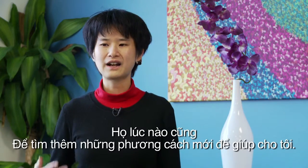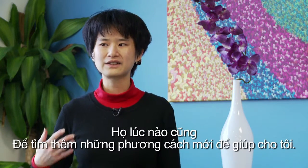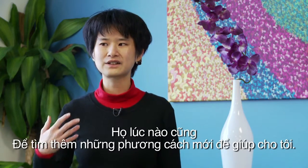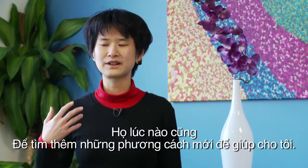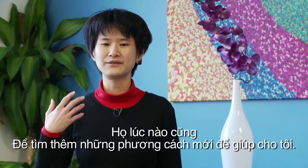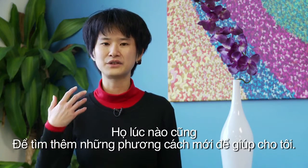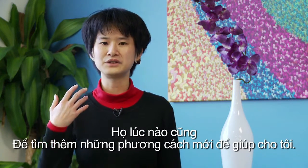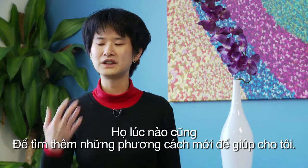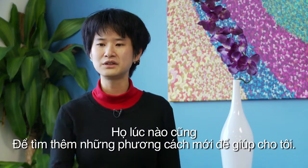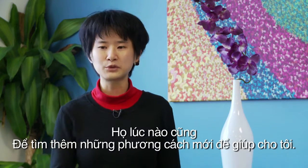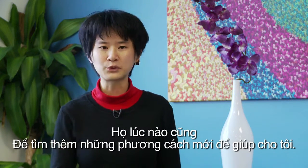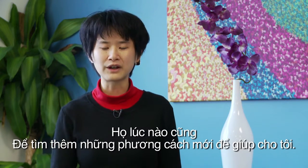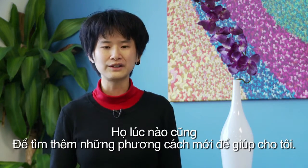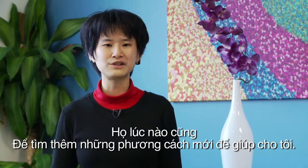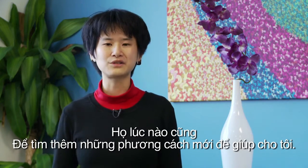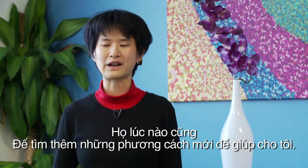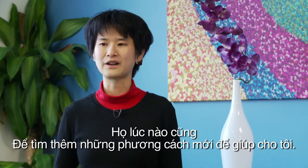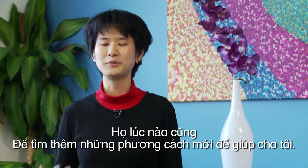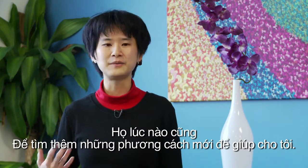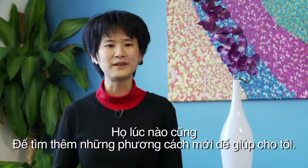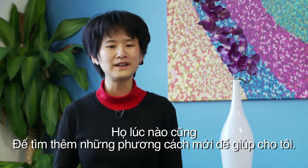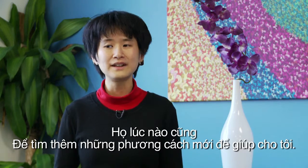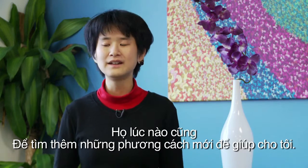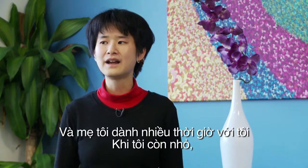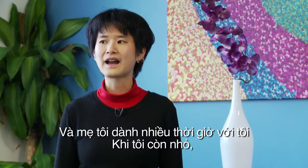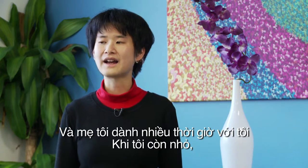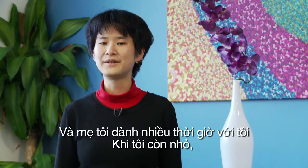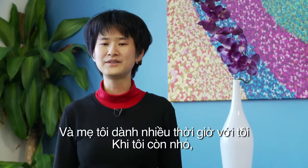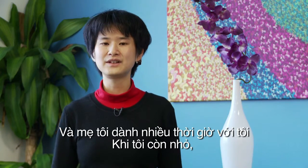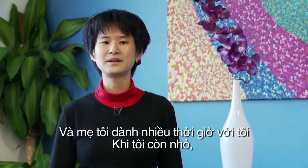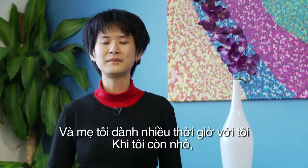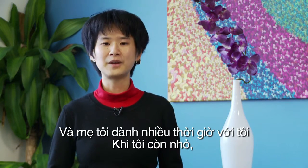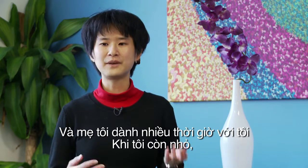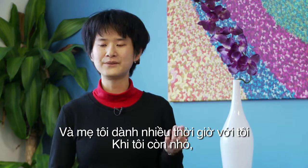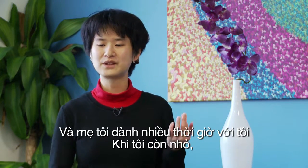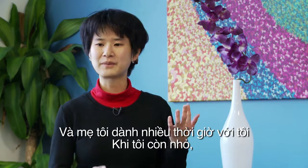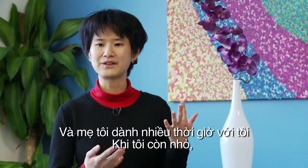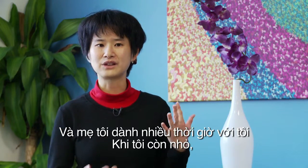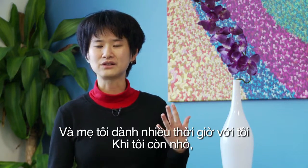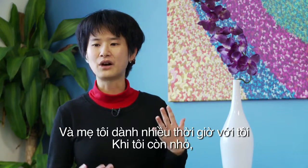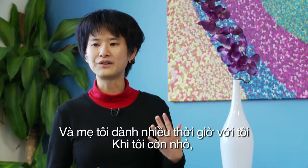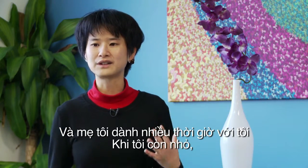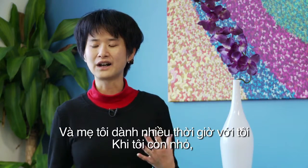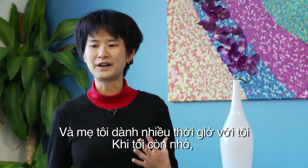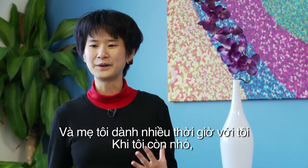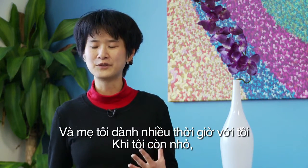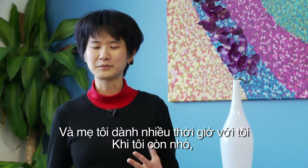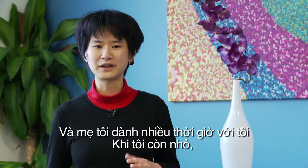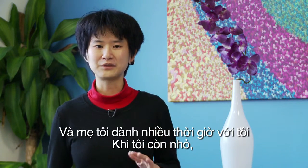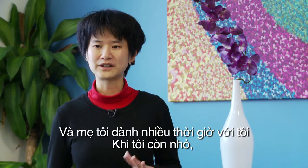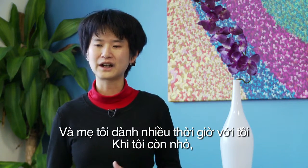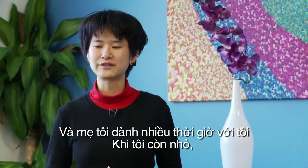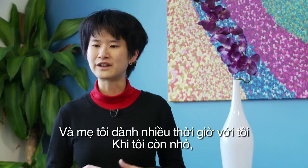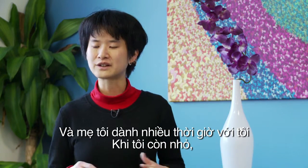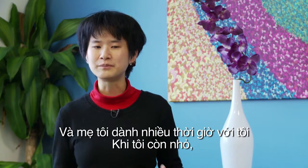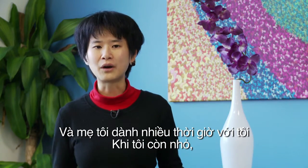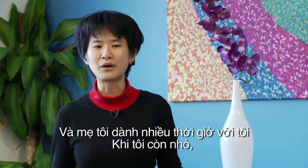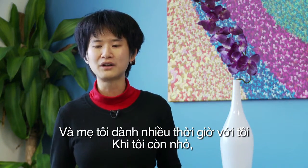asking for new ways to help me. And my mum spent a lot of time with me when I was small,